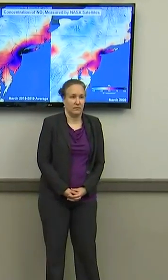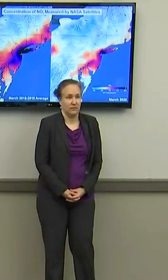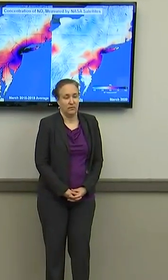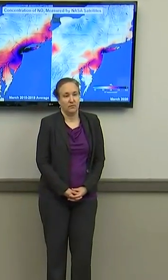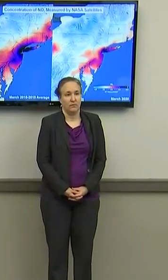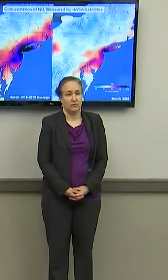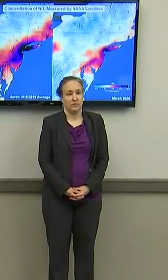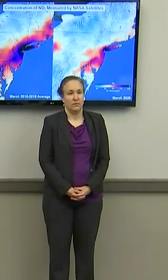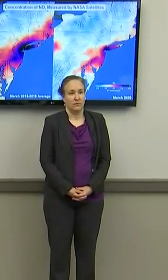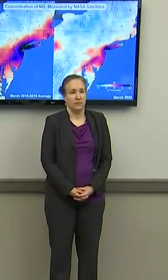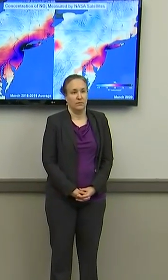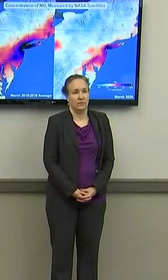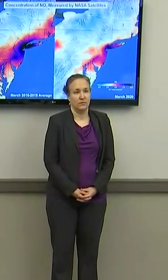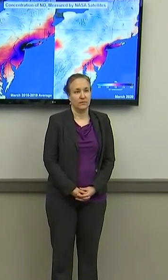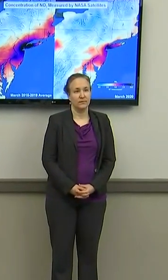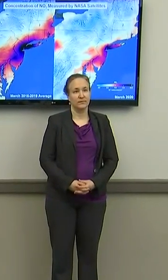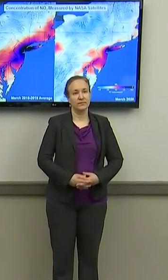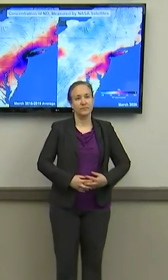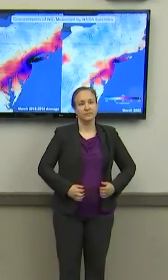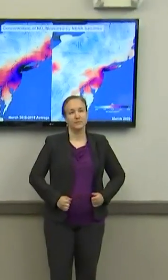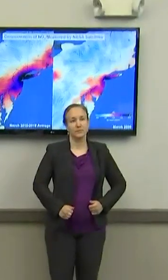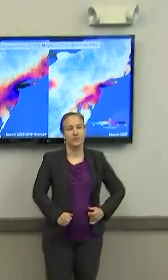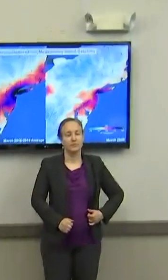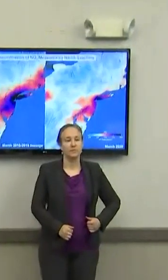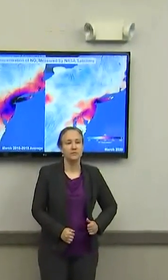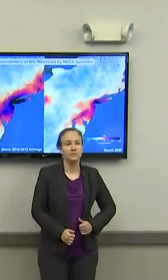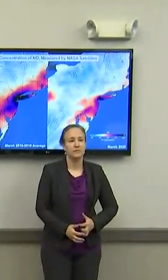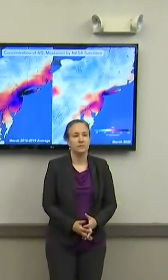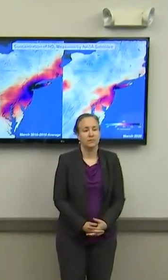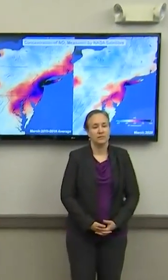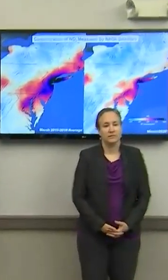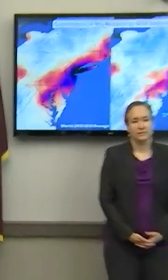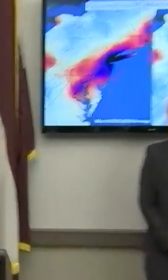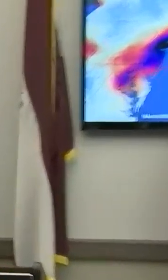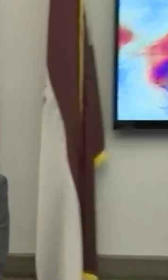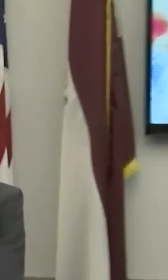okay. They can ship it. So sweet apple.